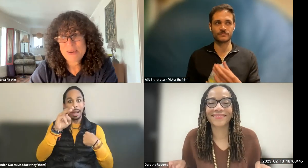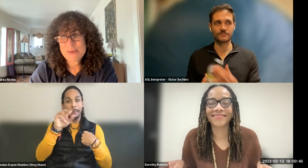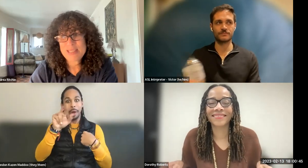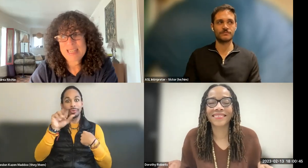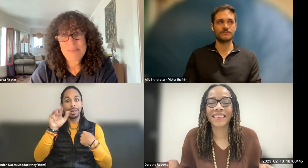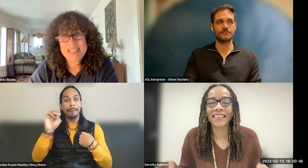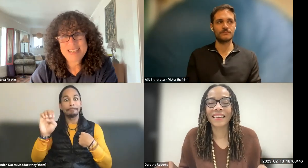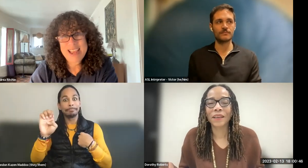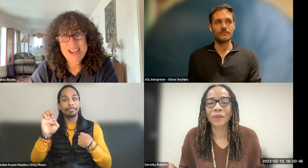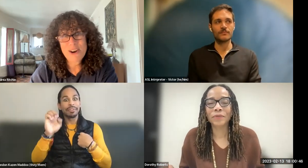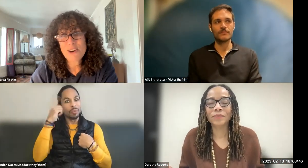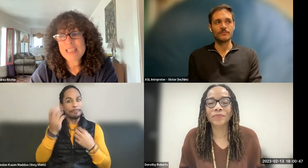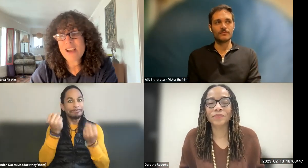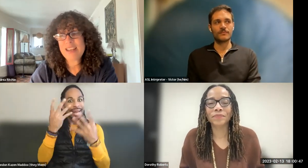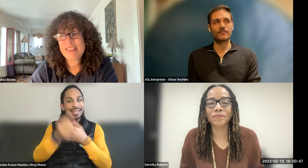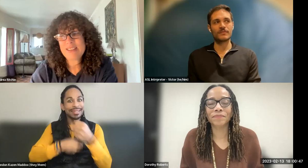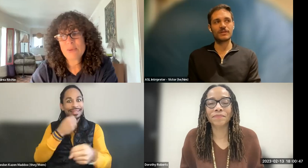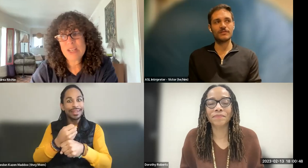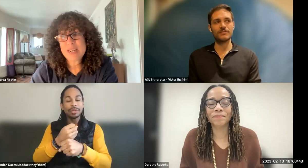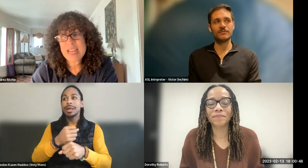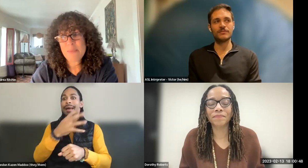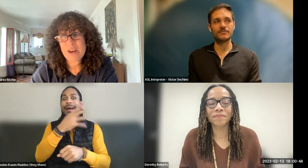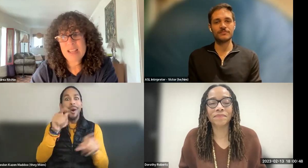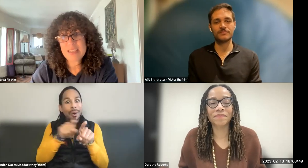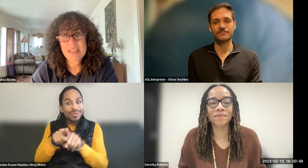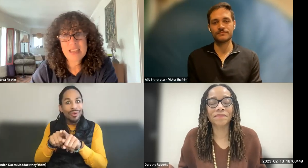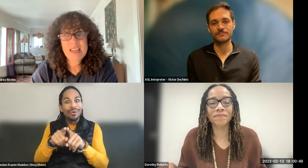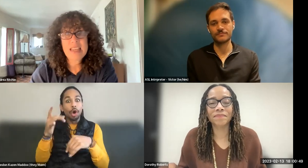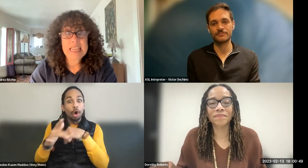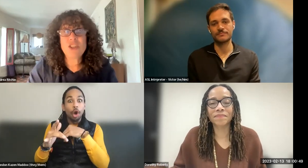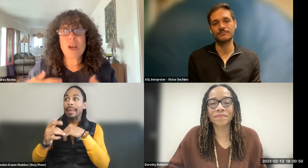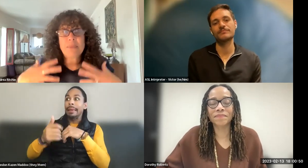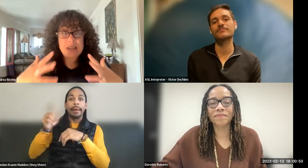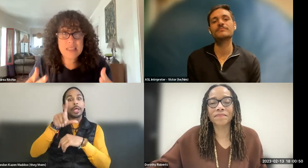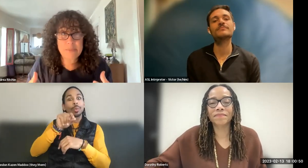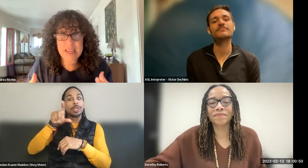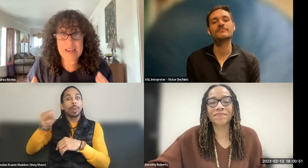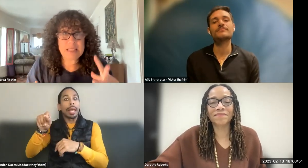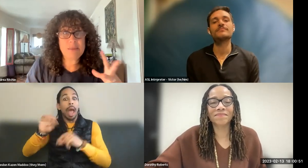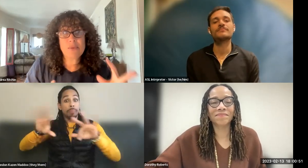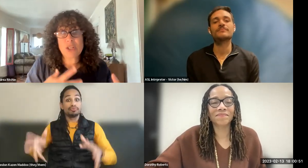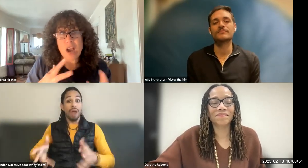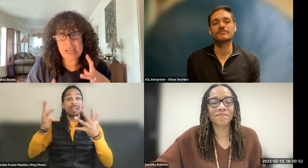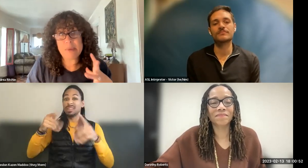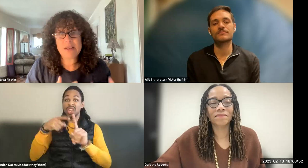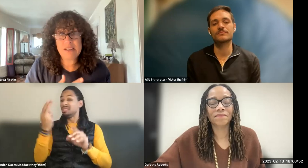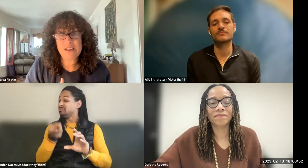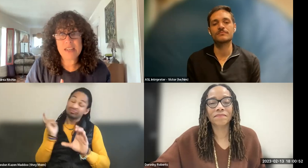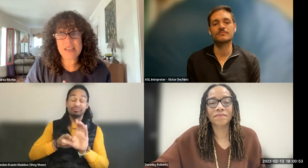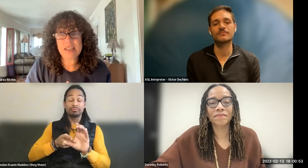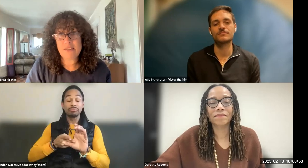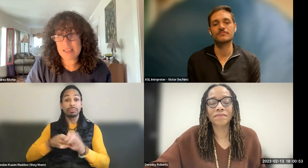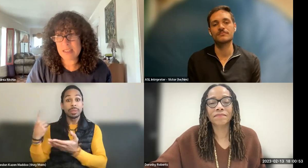but also stepped in early on in the 2020 uprising jumped into the debate as people were talking